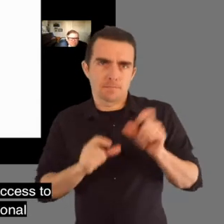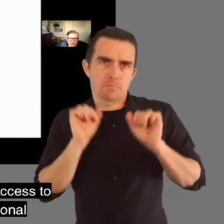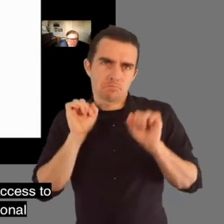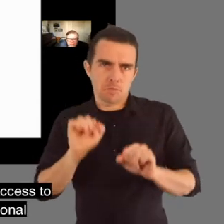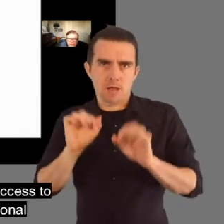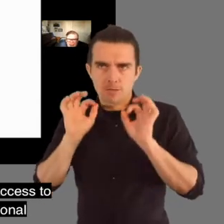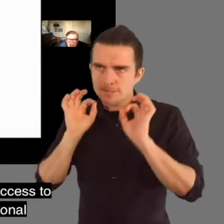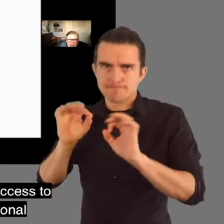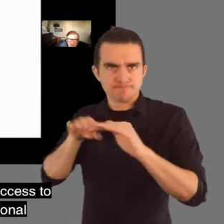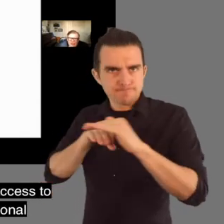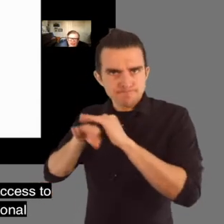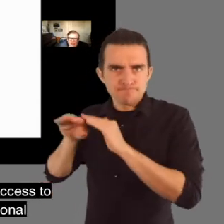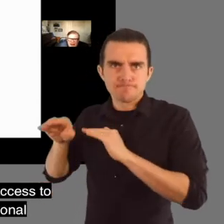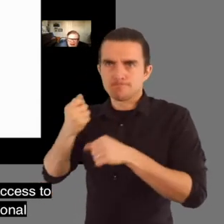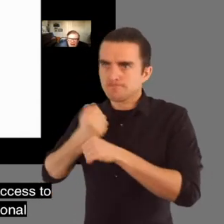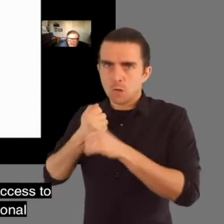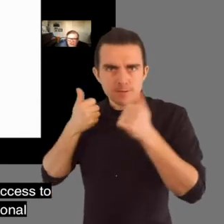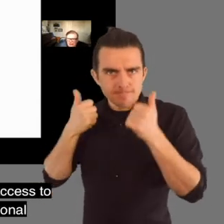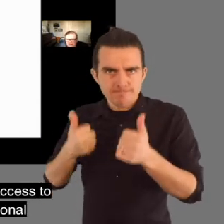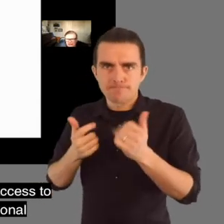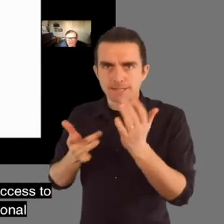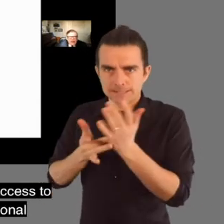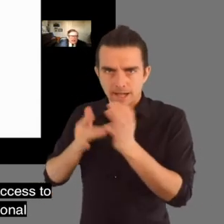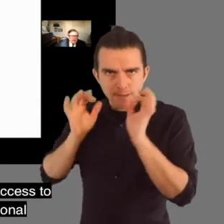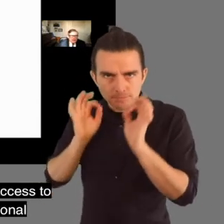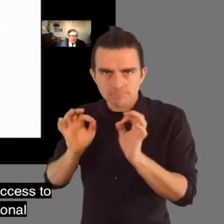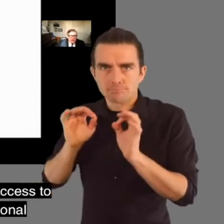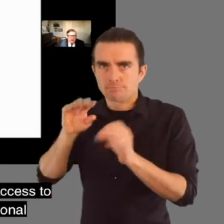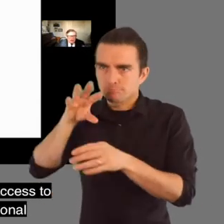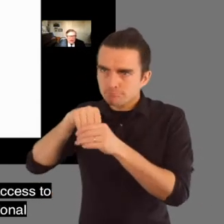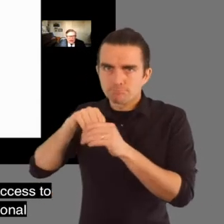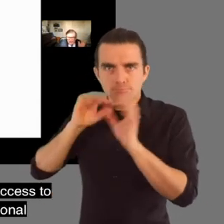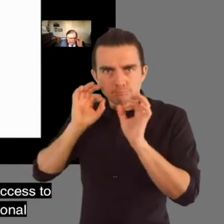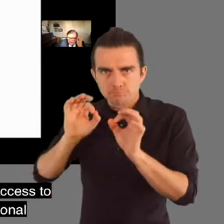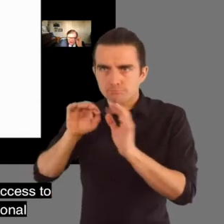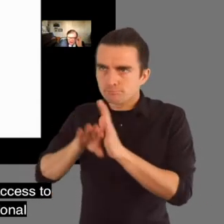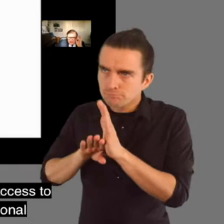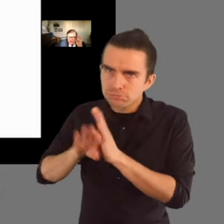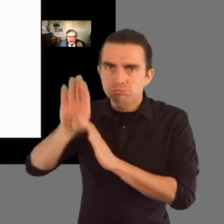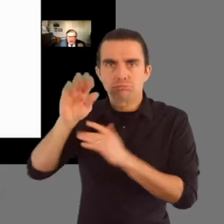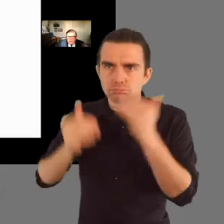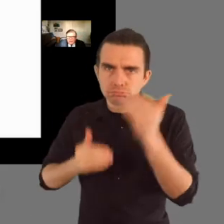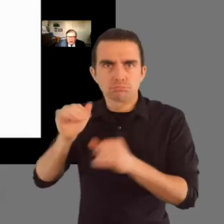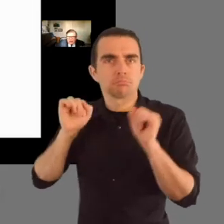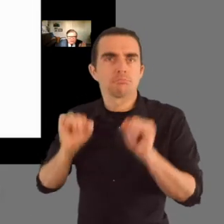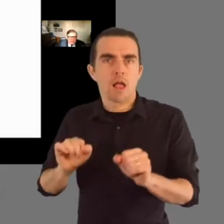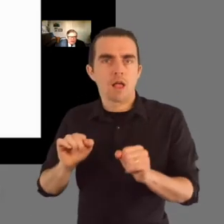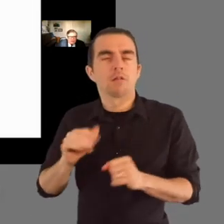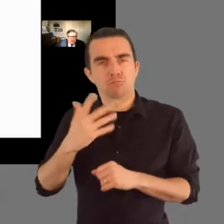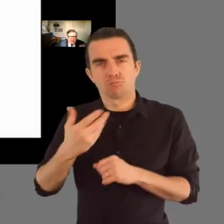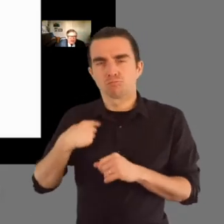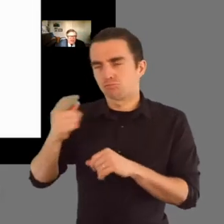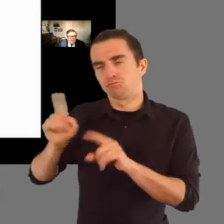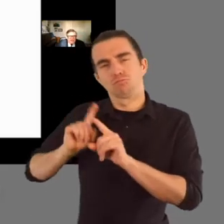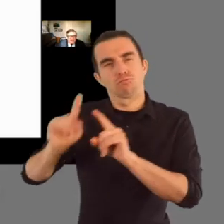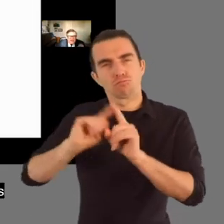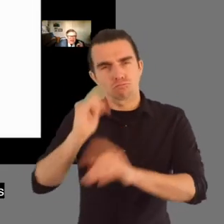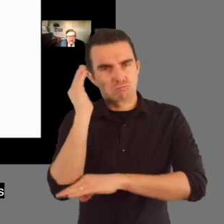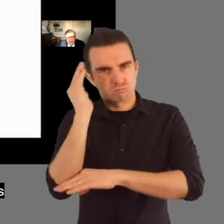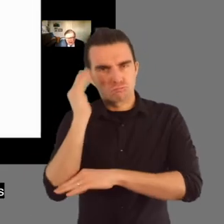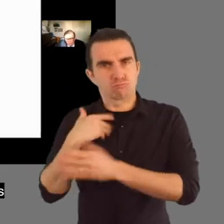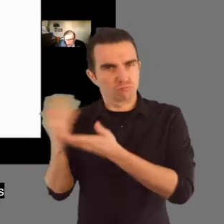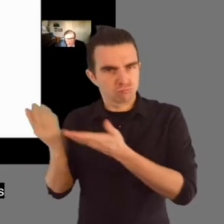Disabled people have effective access to general technical and vocational guidance programs, placement and